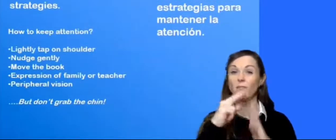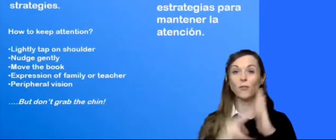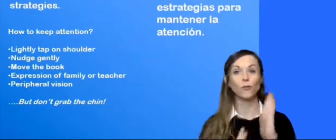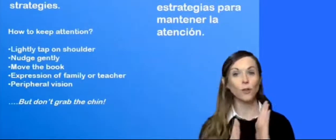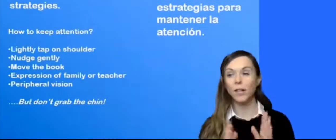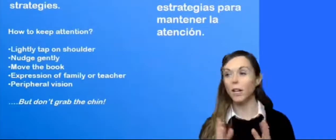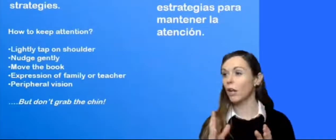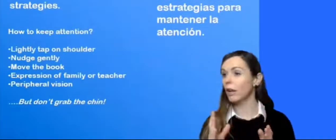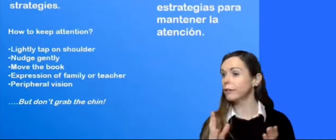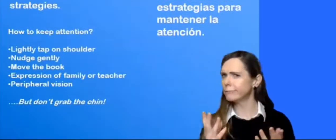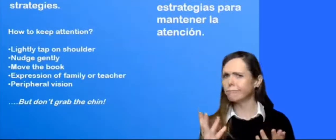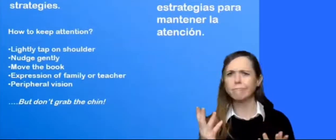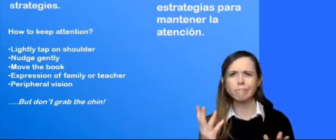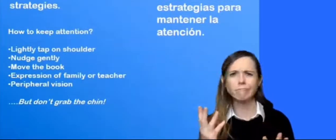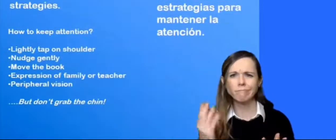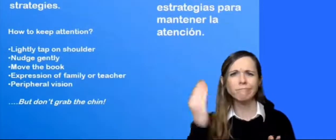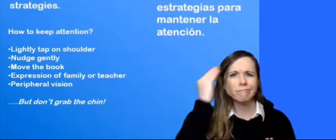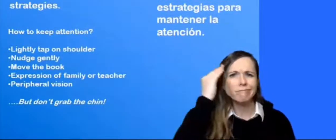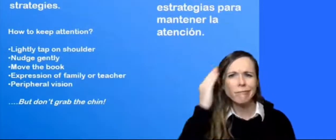Principle 10.